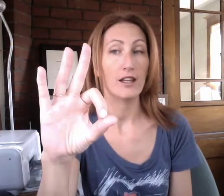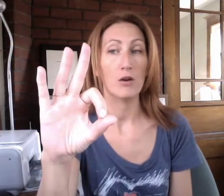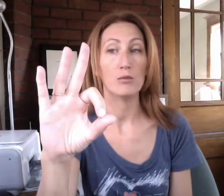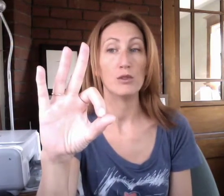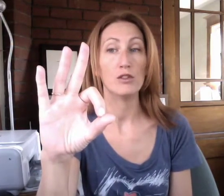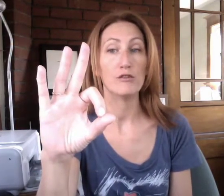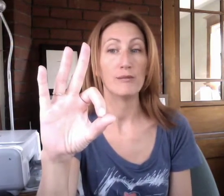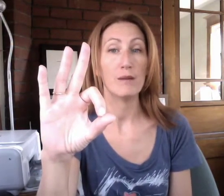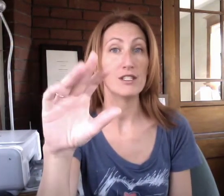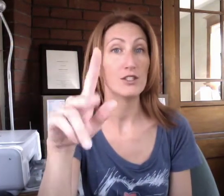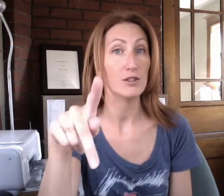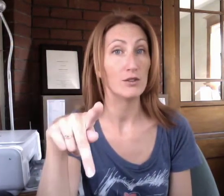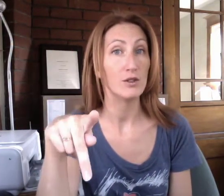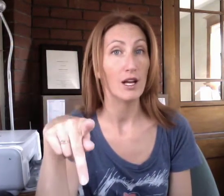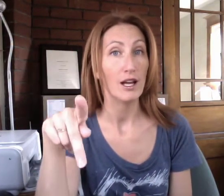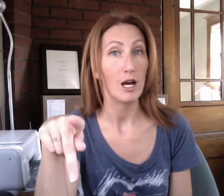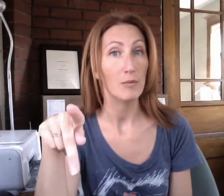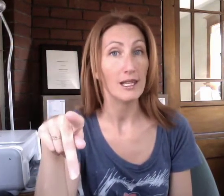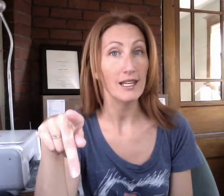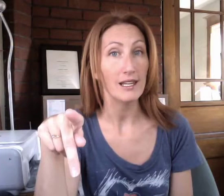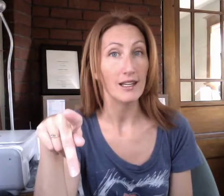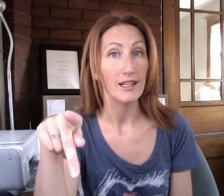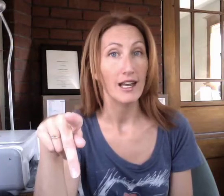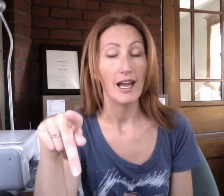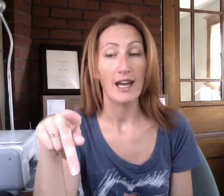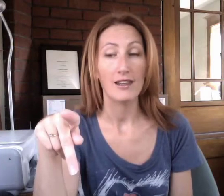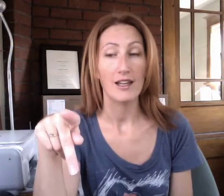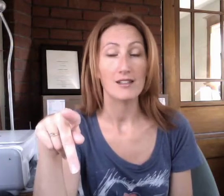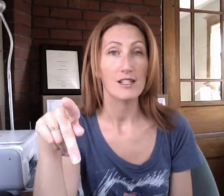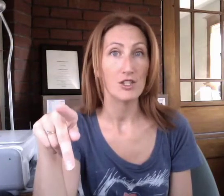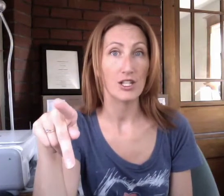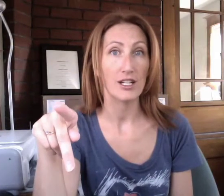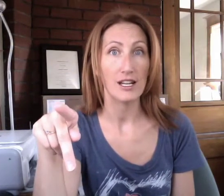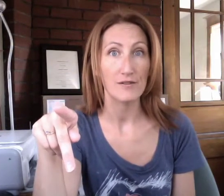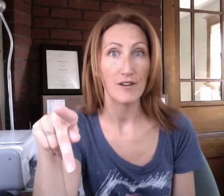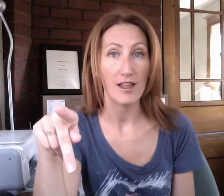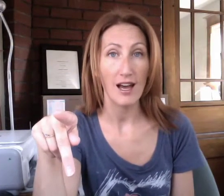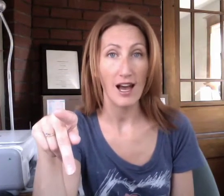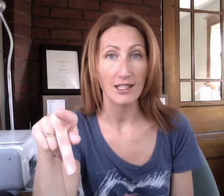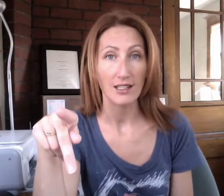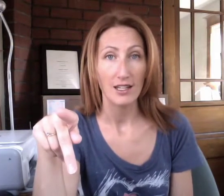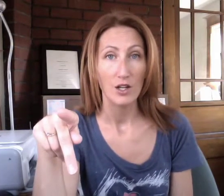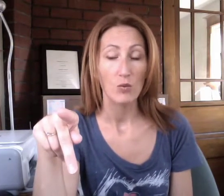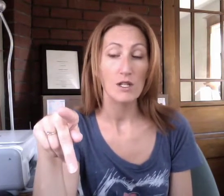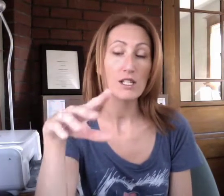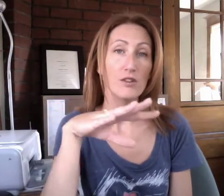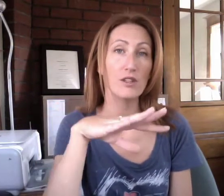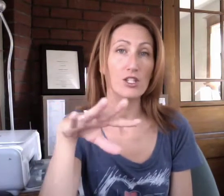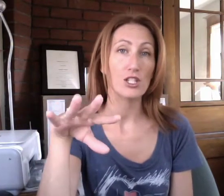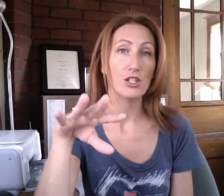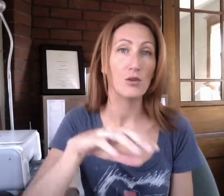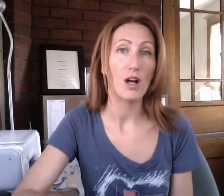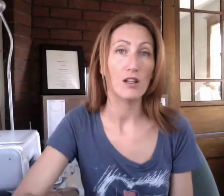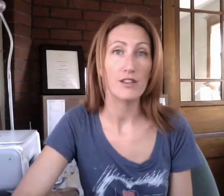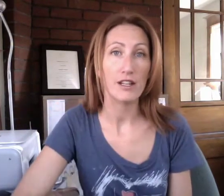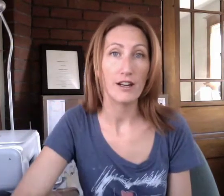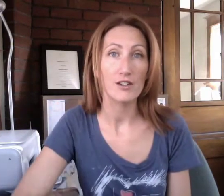would move maybe to a P and then see if she could identify that. Once I knew that she knew all of the